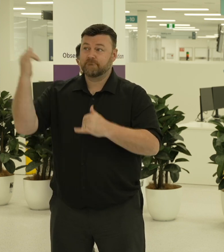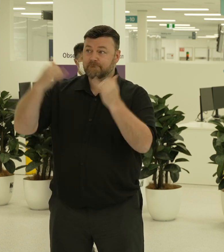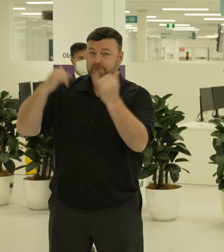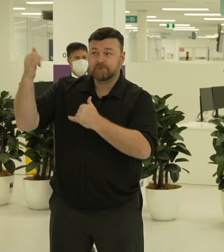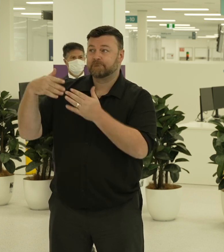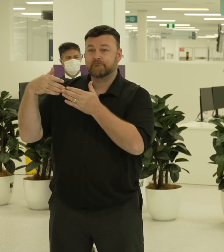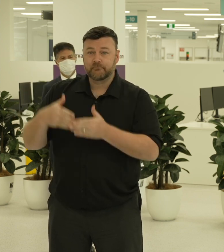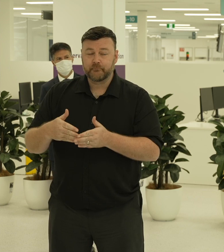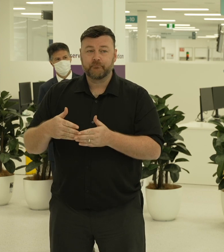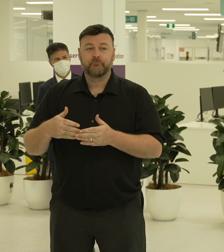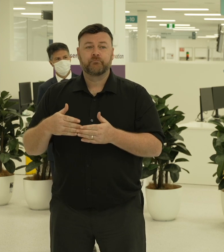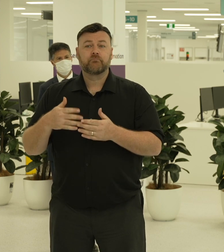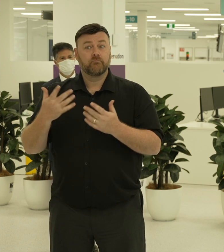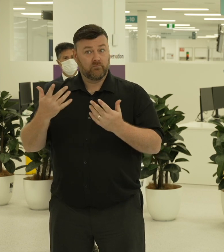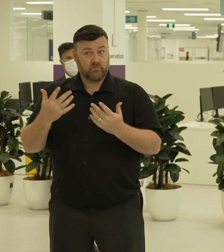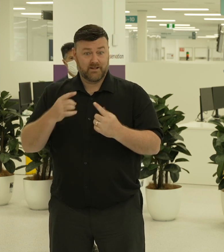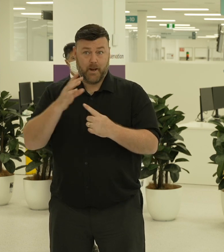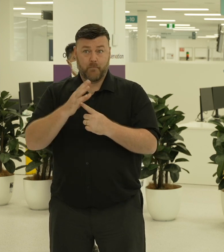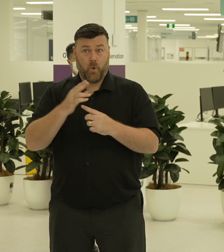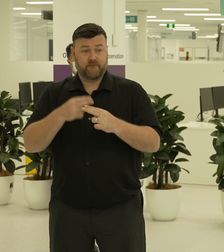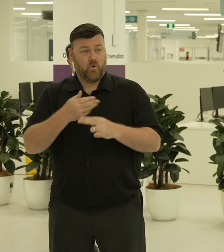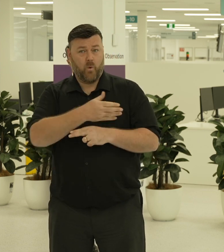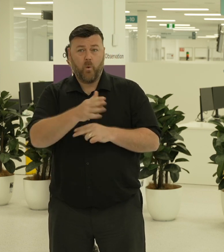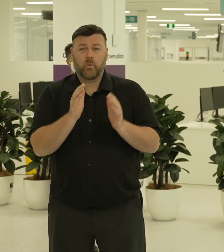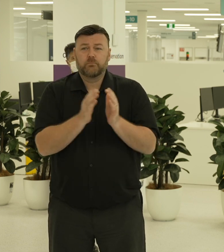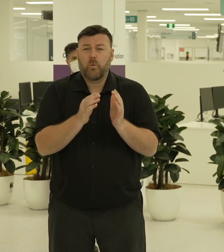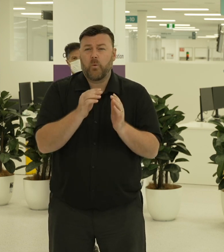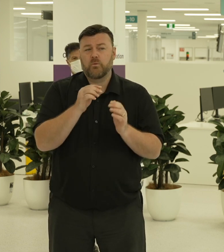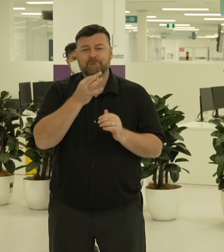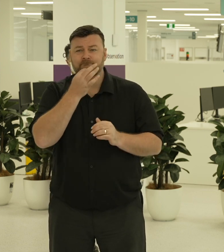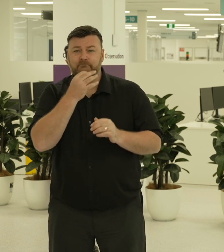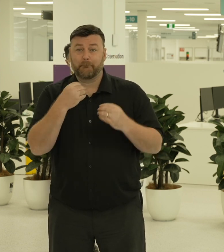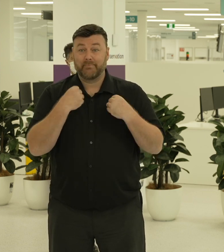for small businesses, mums and dad businesses right across our state, but